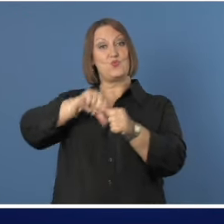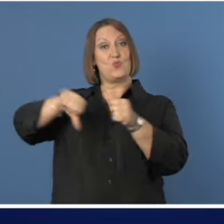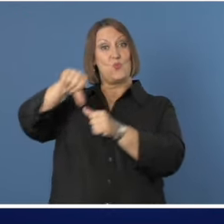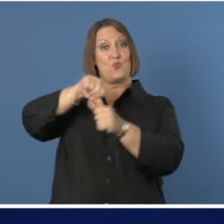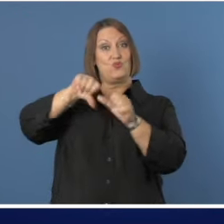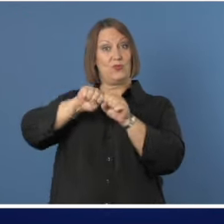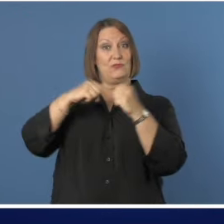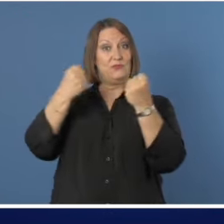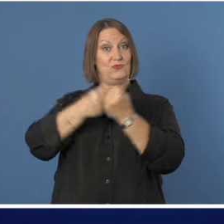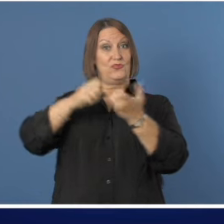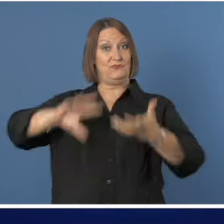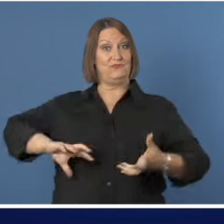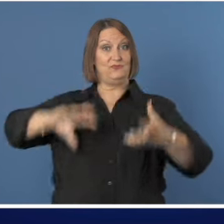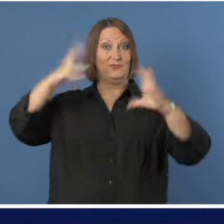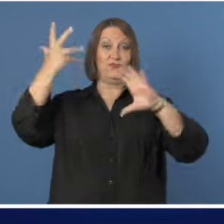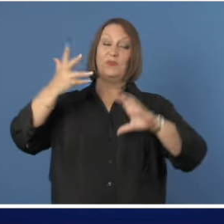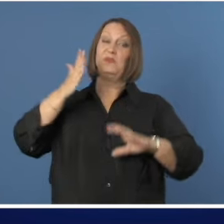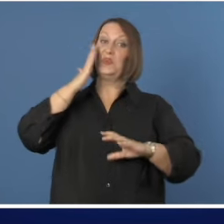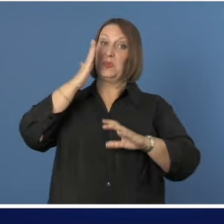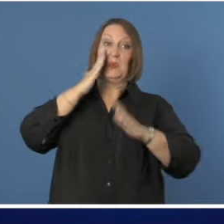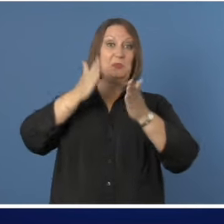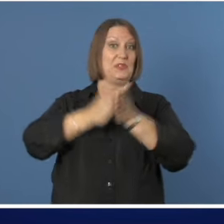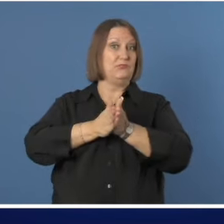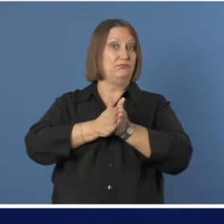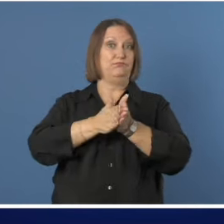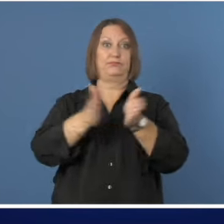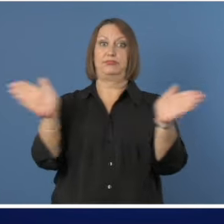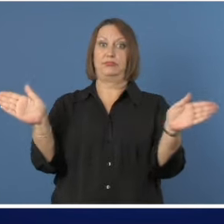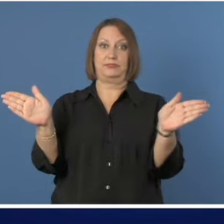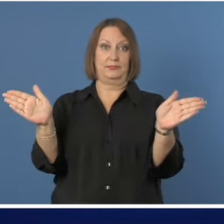Social disruption may be widespread.